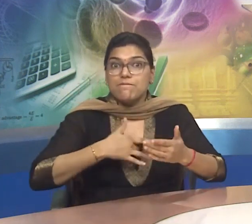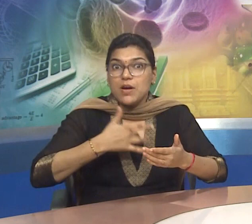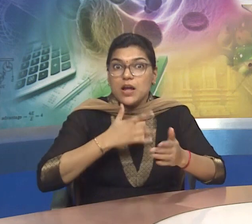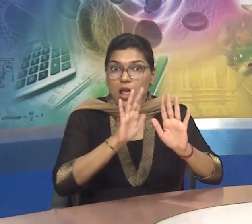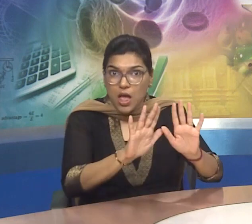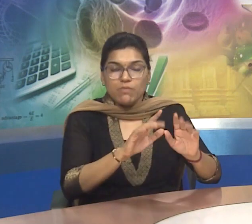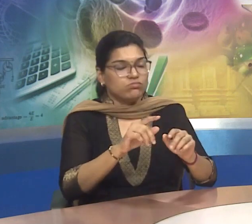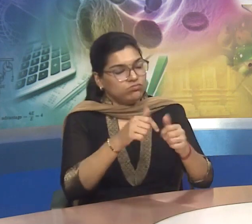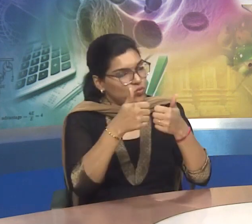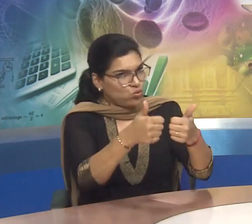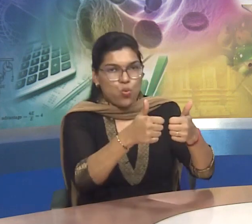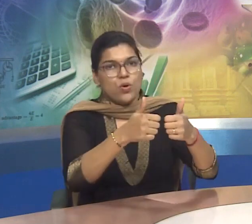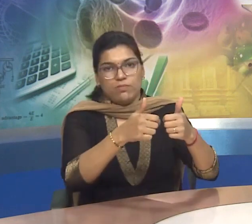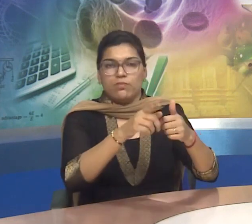who is in our society.